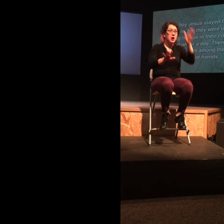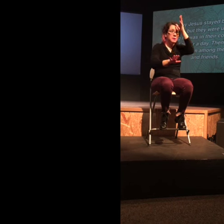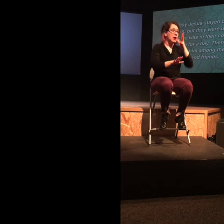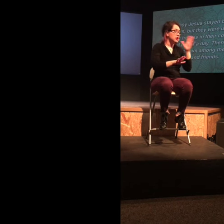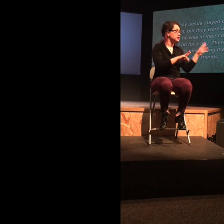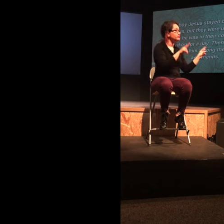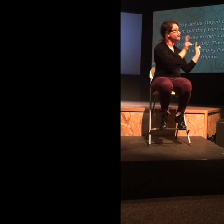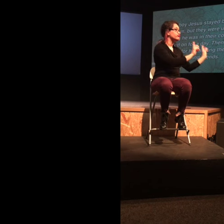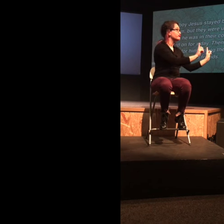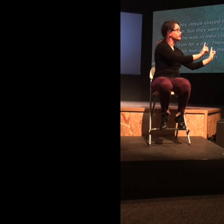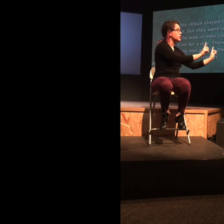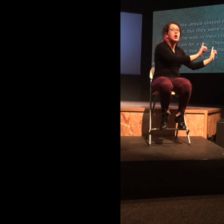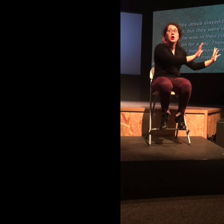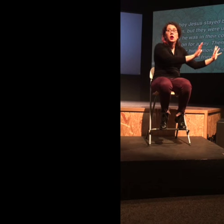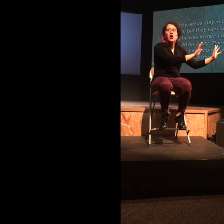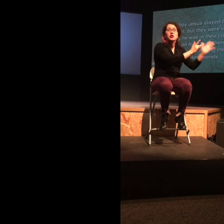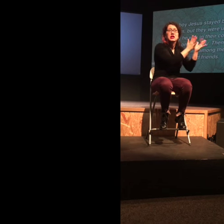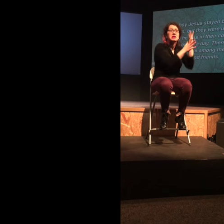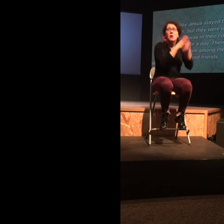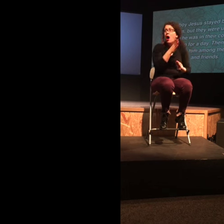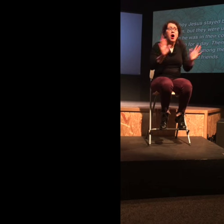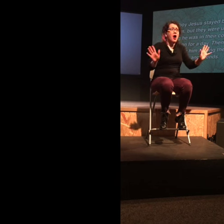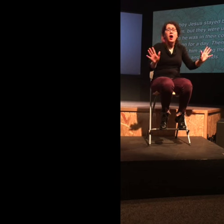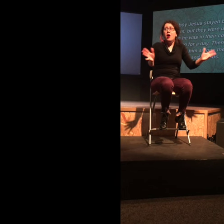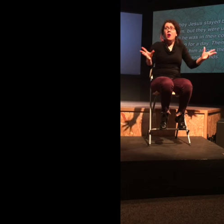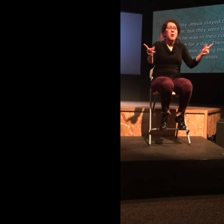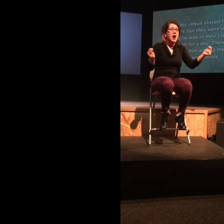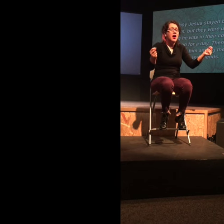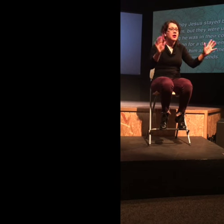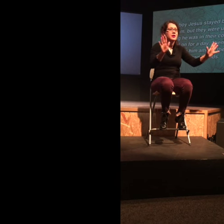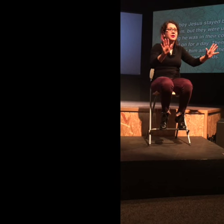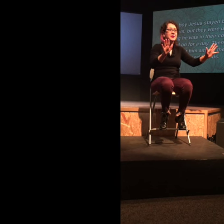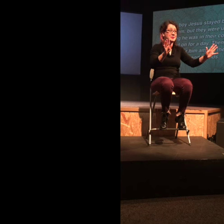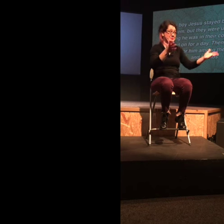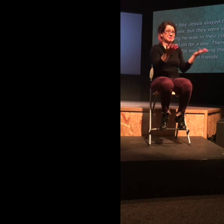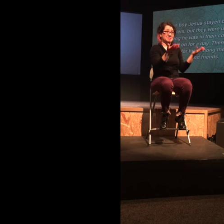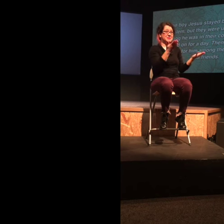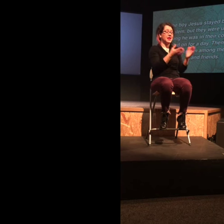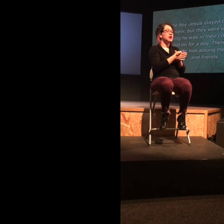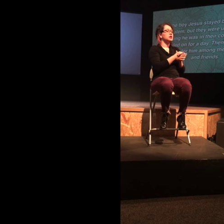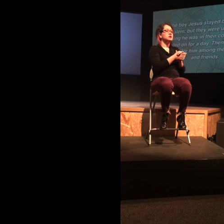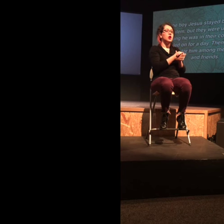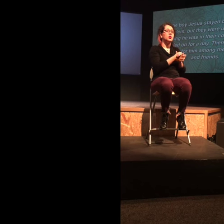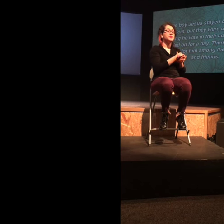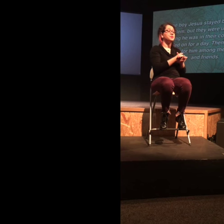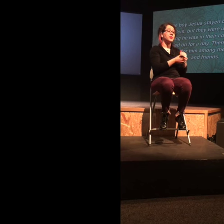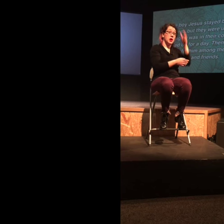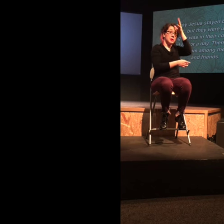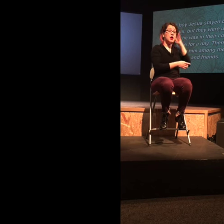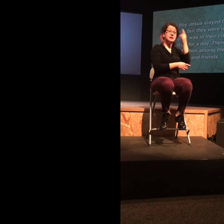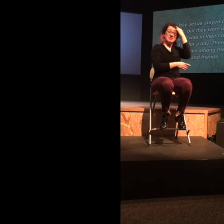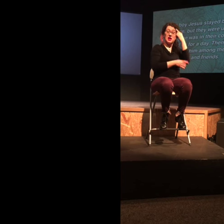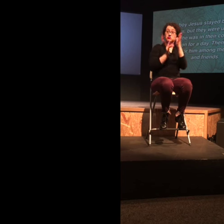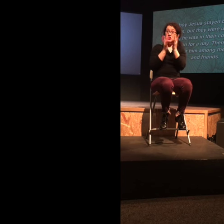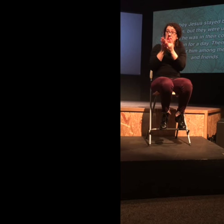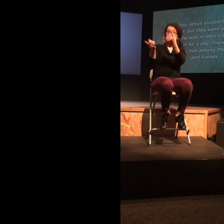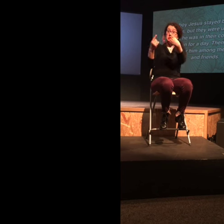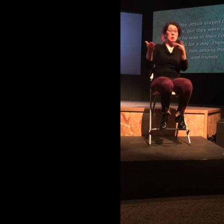oh, we don't have Jesus, right? So it's hilarious. So thinking he was in their company, they traveled on for